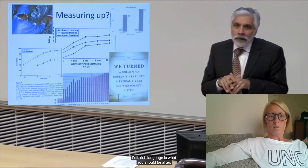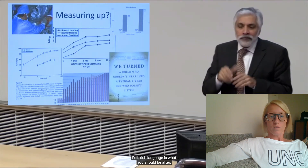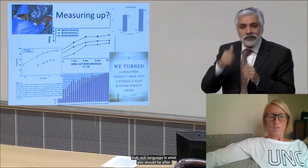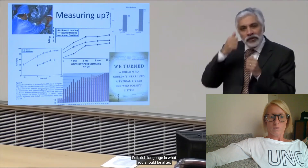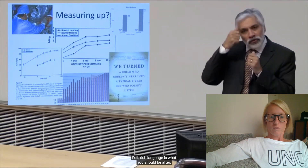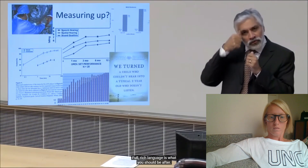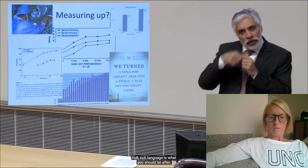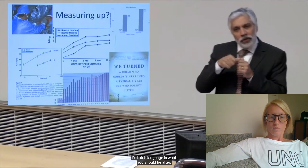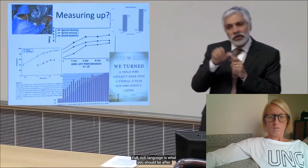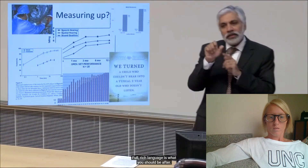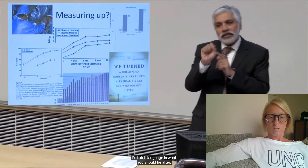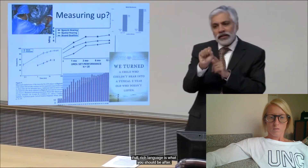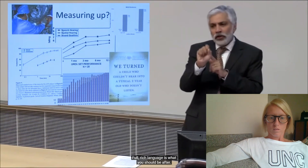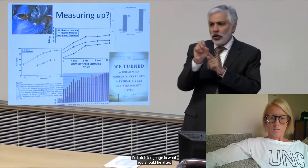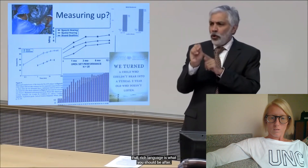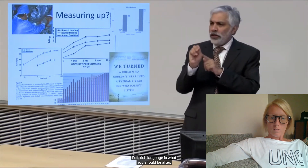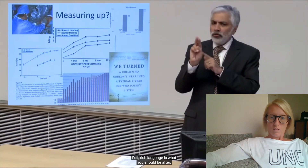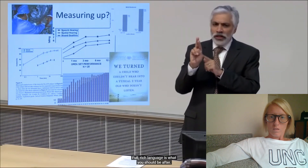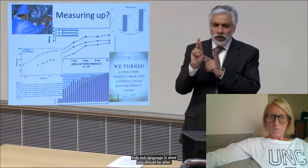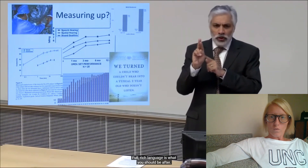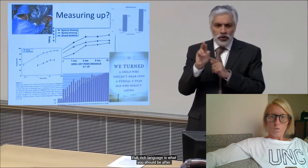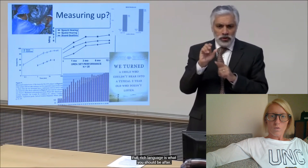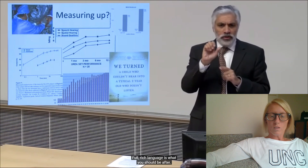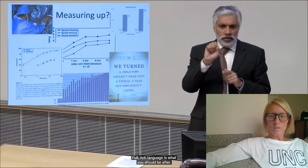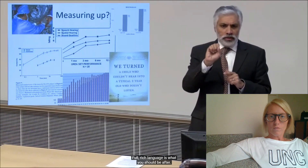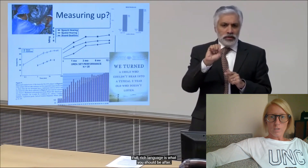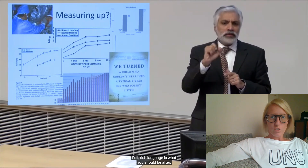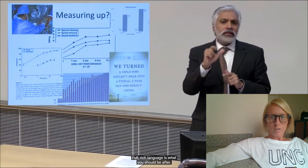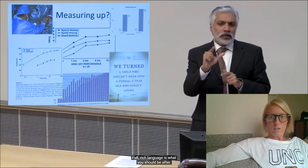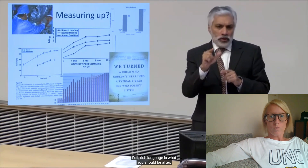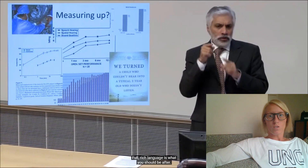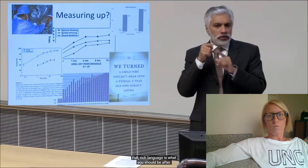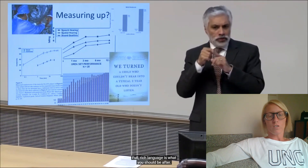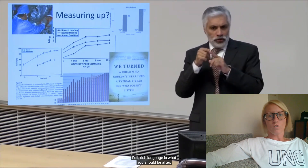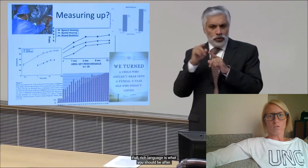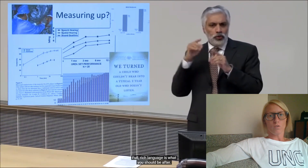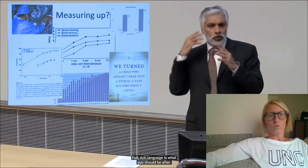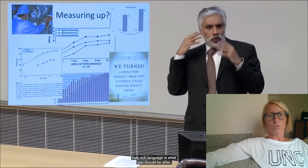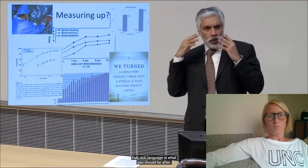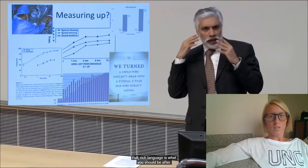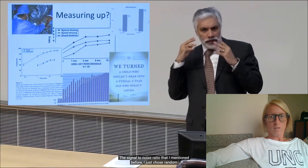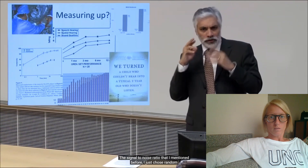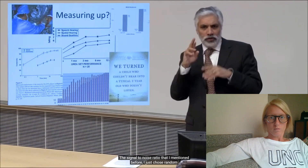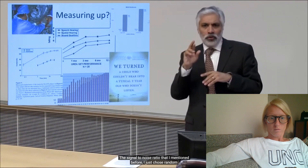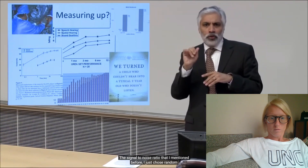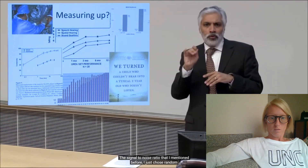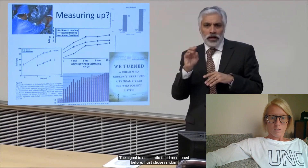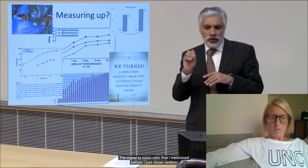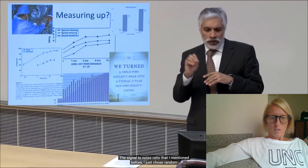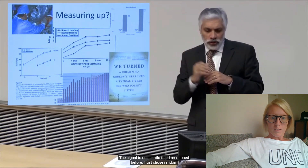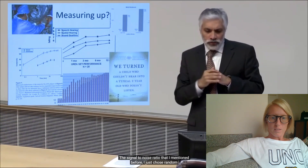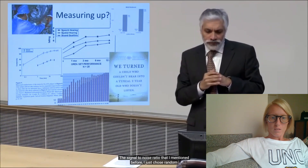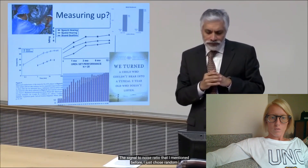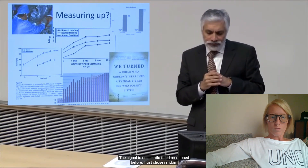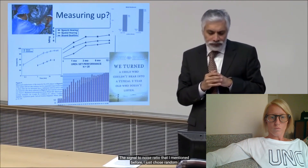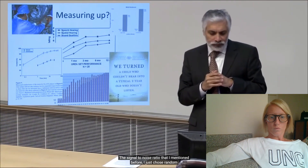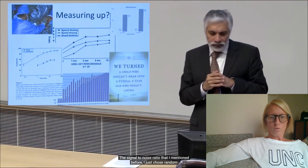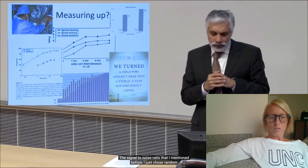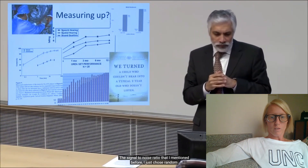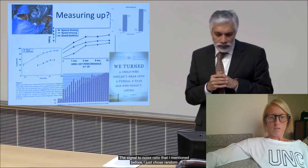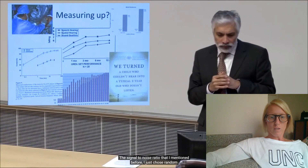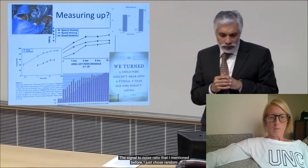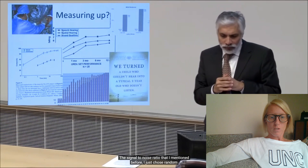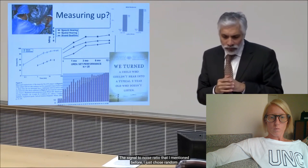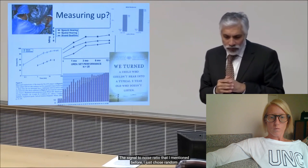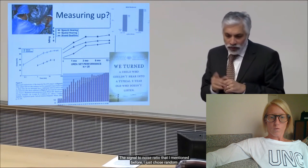hugely Full, celebrated. rich language is what you should be after. Rich language is what your goal should be. The signal to noise The ratio signal to